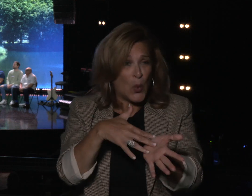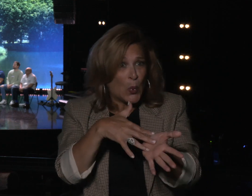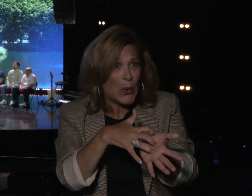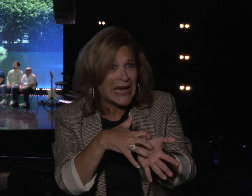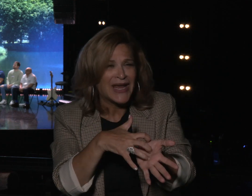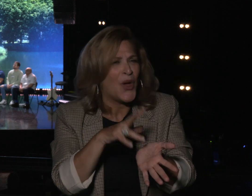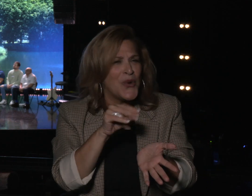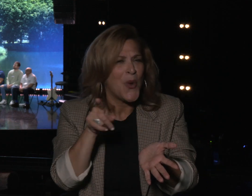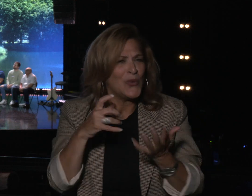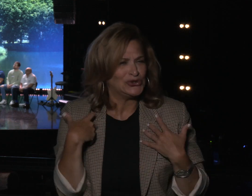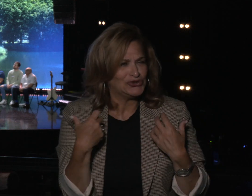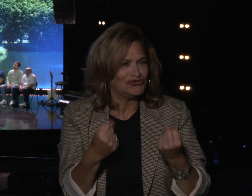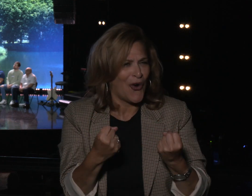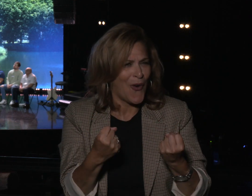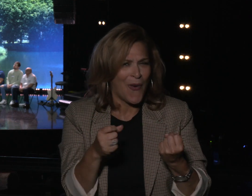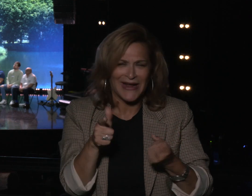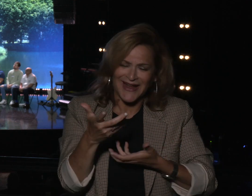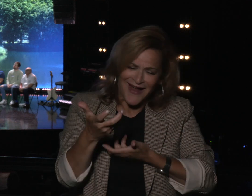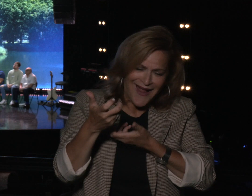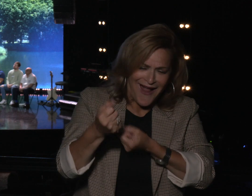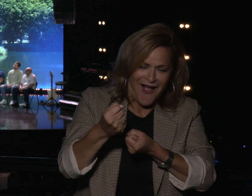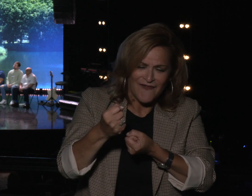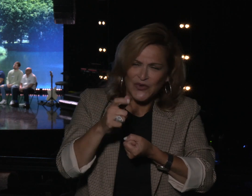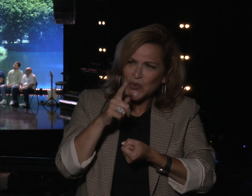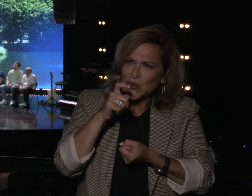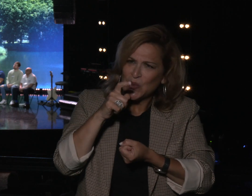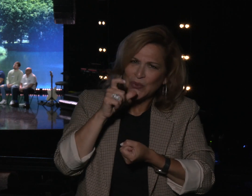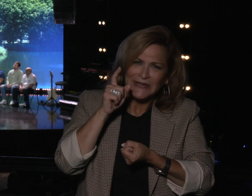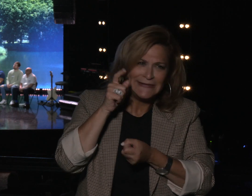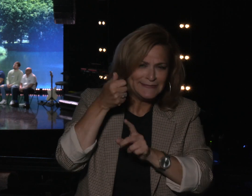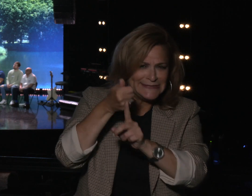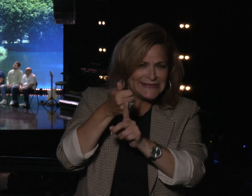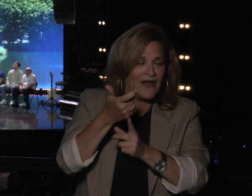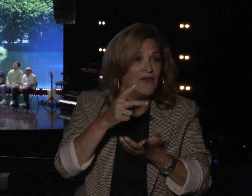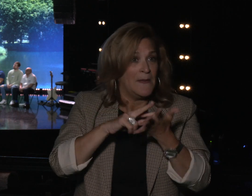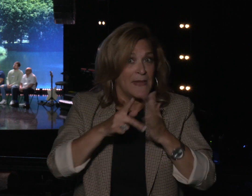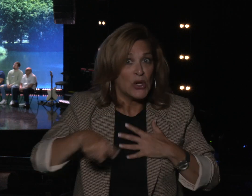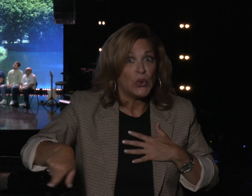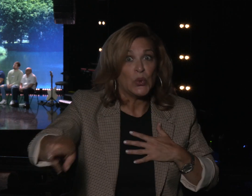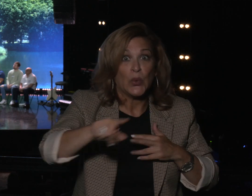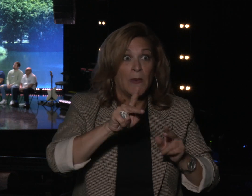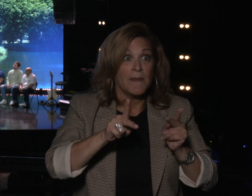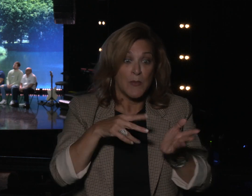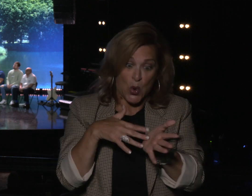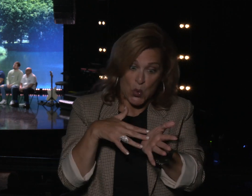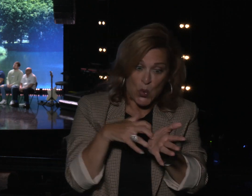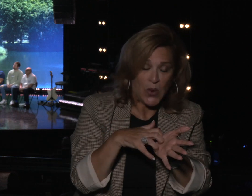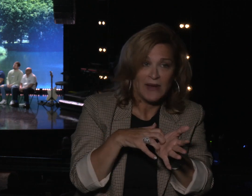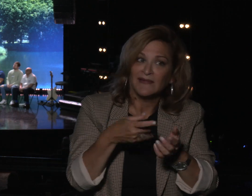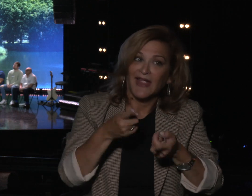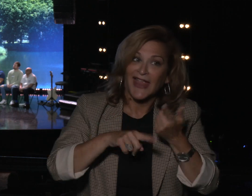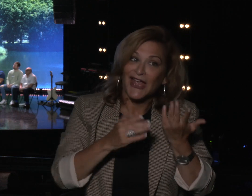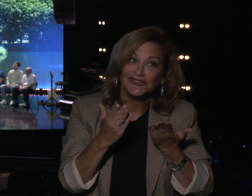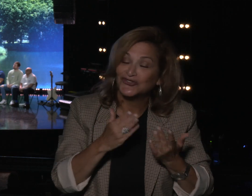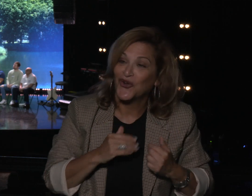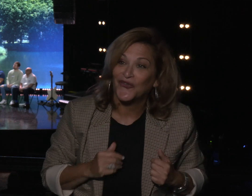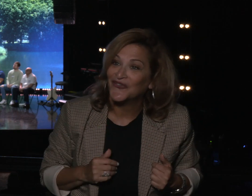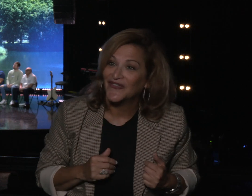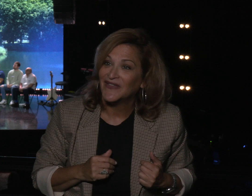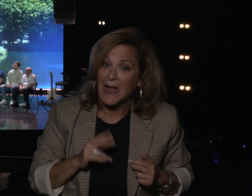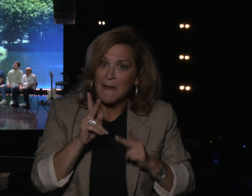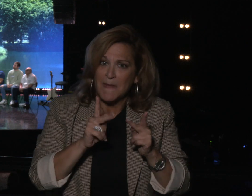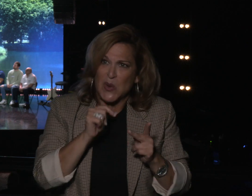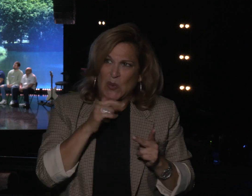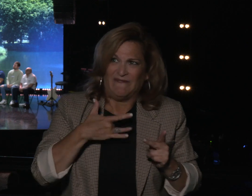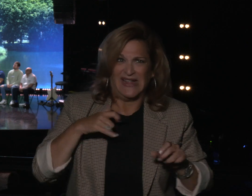I'm strong, because I'm confident in who I am. See, weak people can't do this. Weak people can't serve. But insecure people